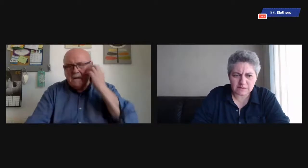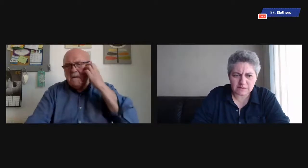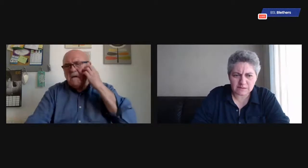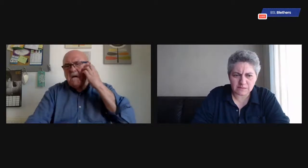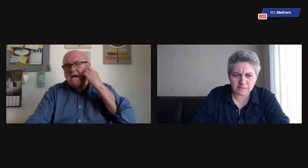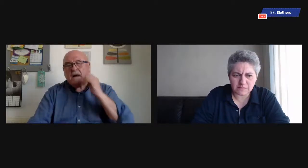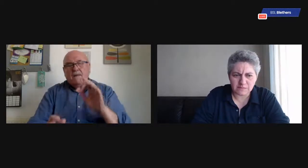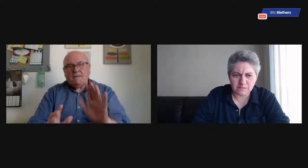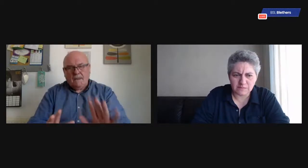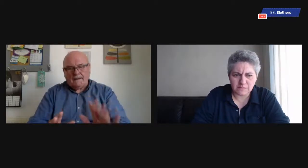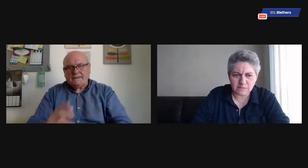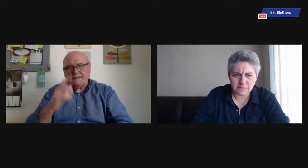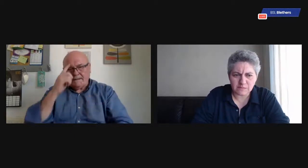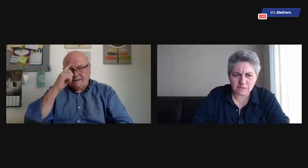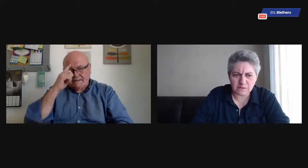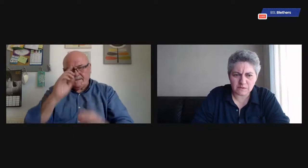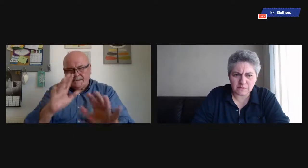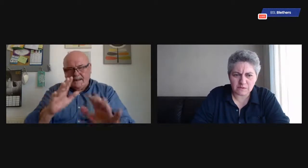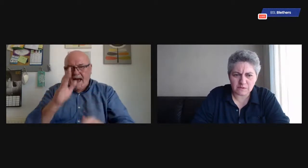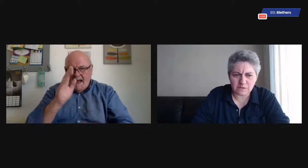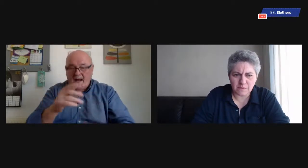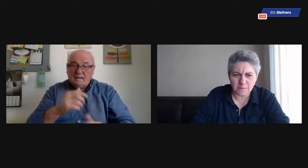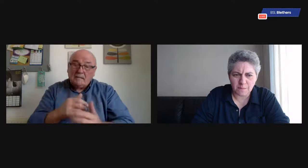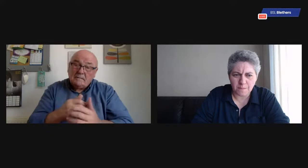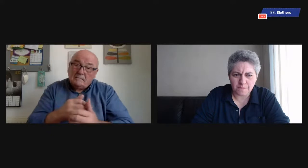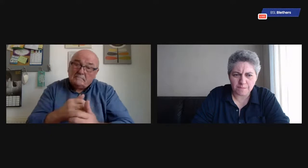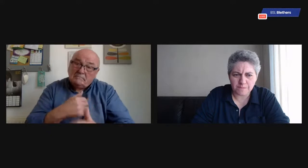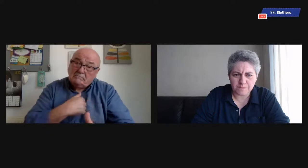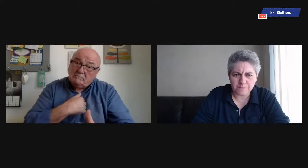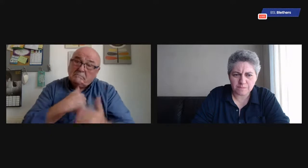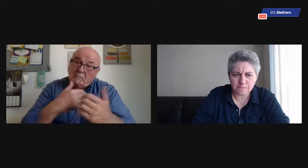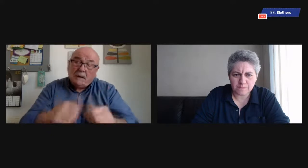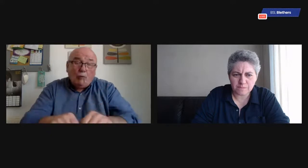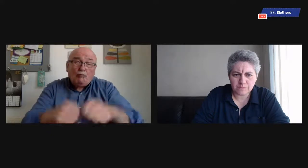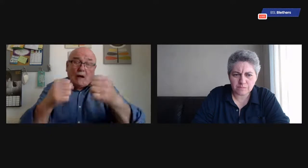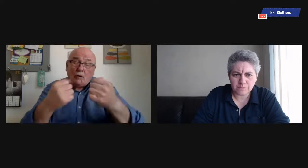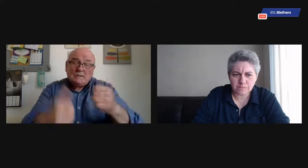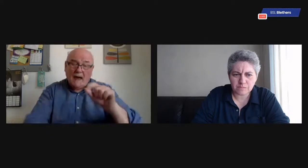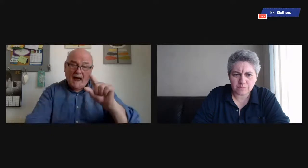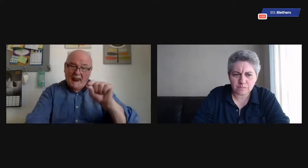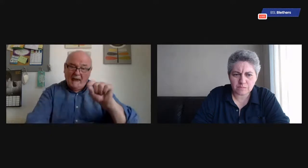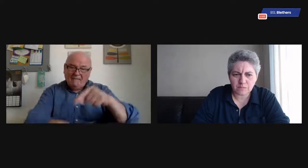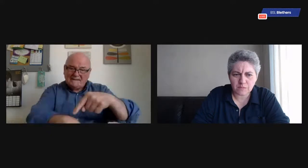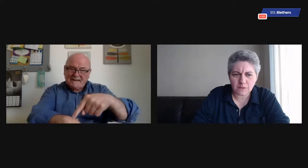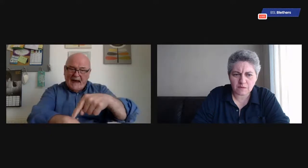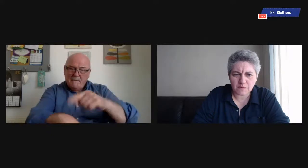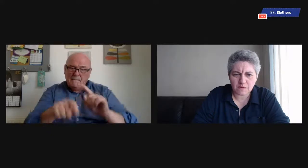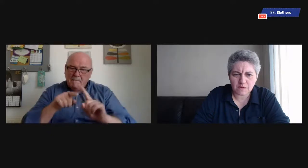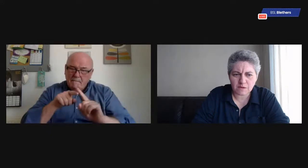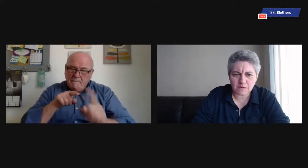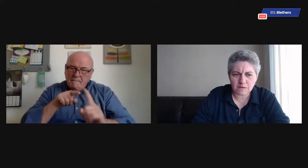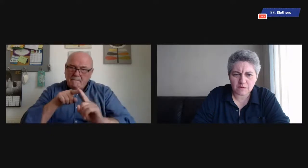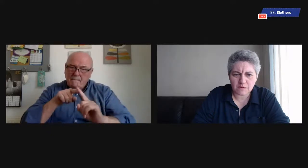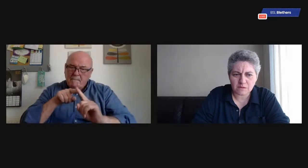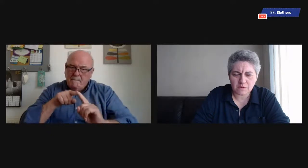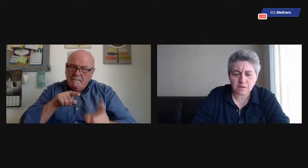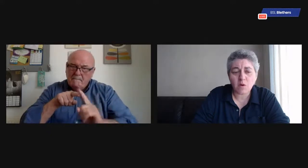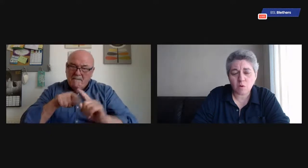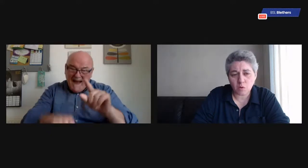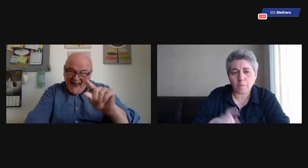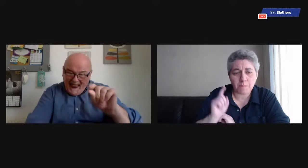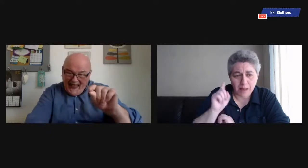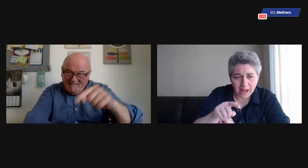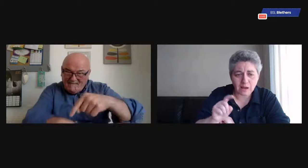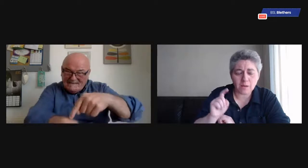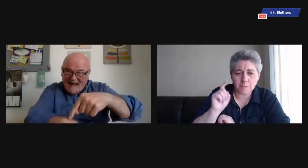things, about the event. But what I would say to them